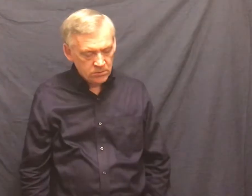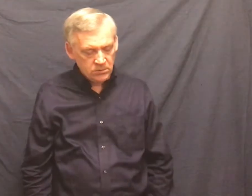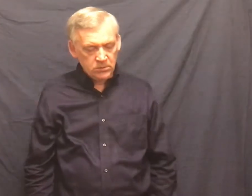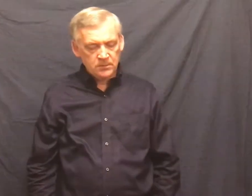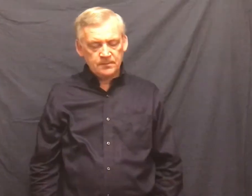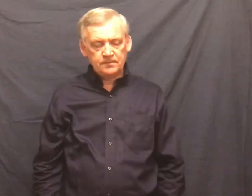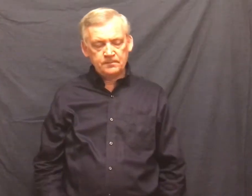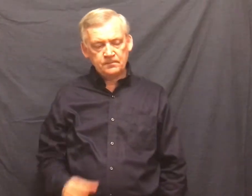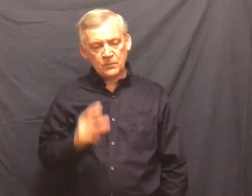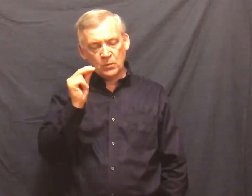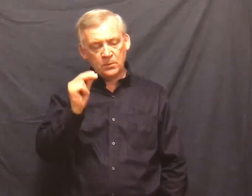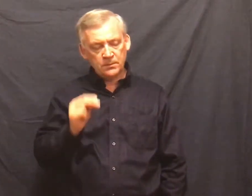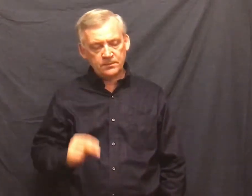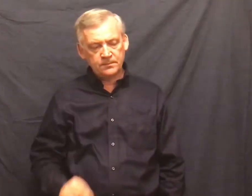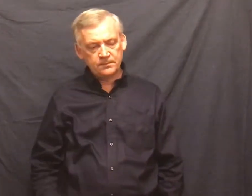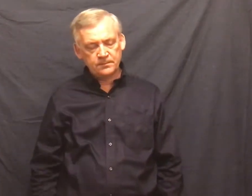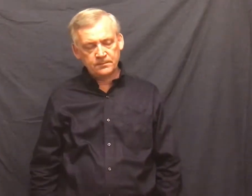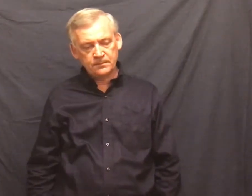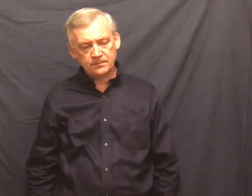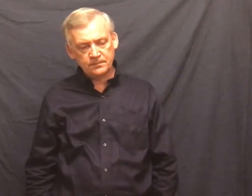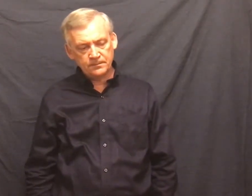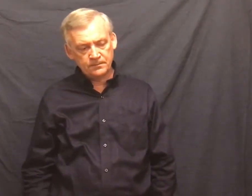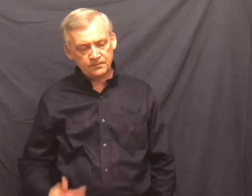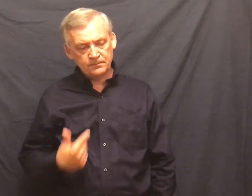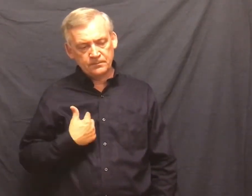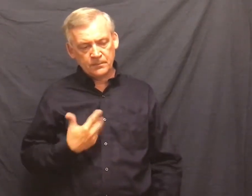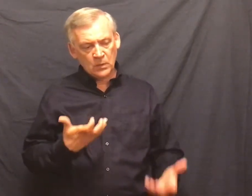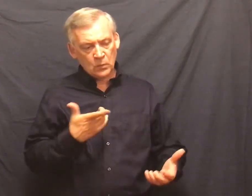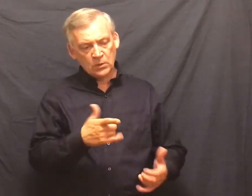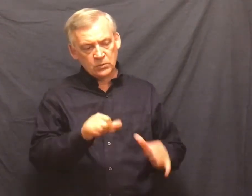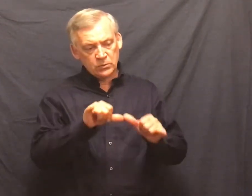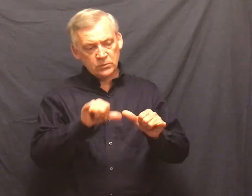No, he said. I want you to stay with me here.